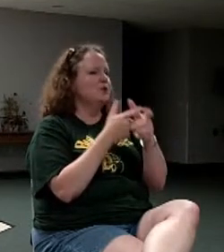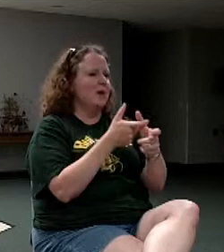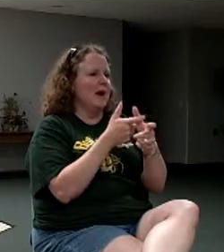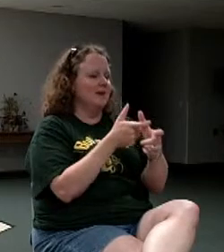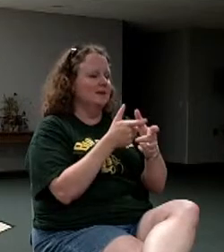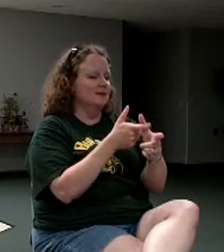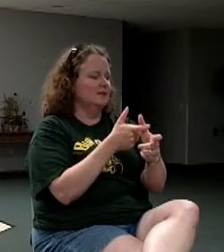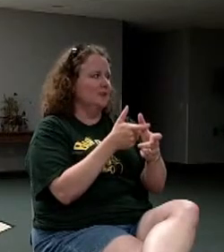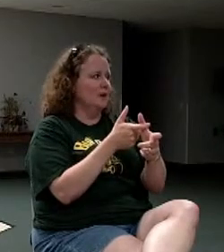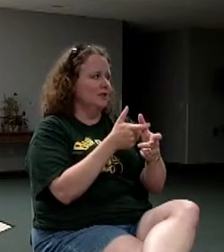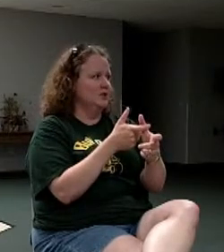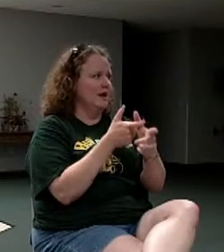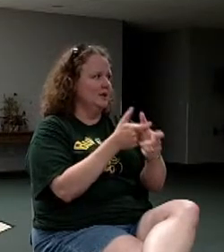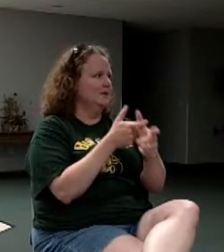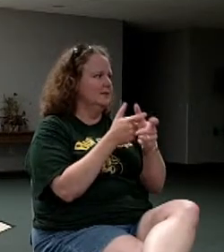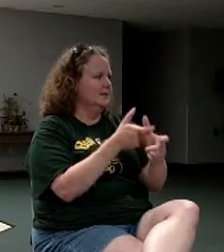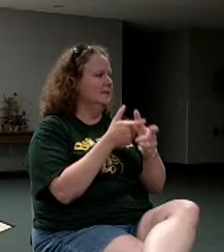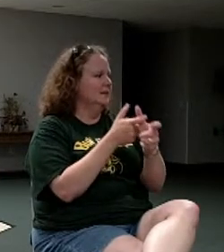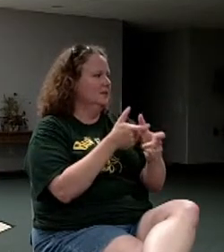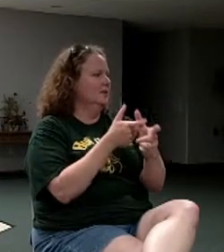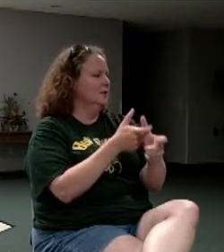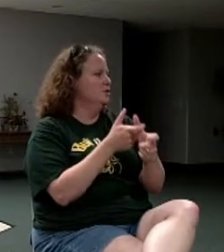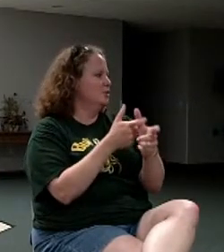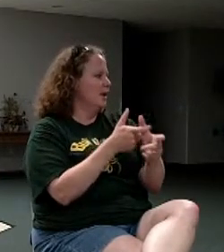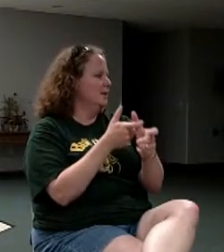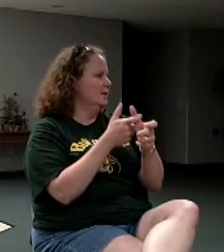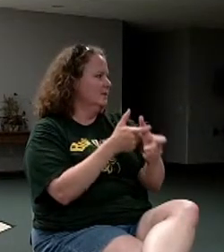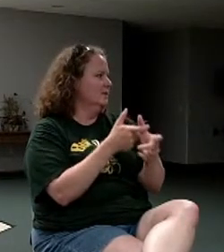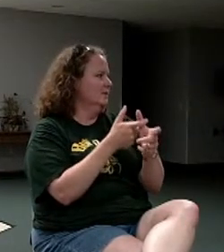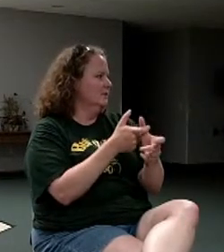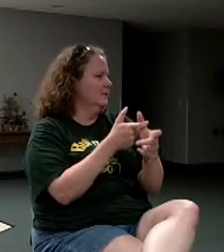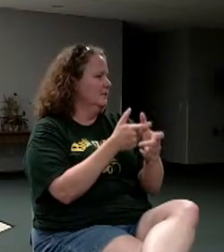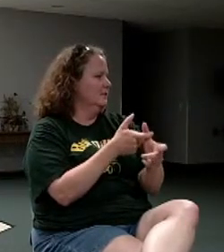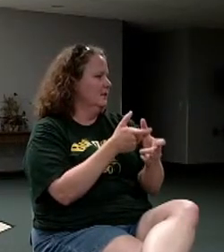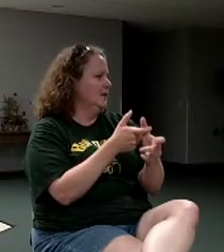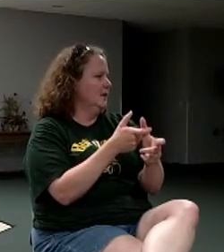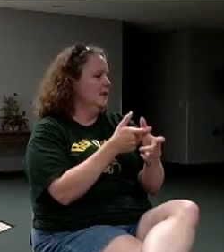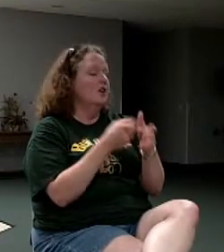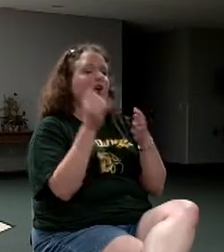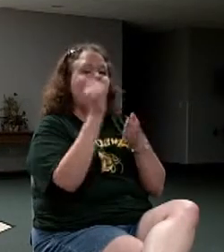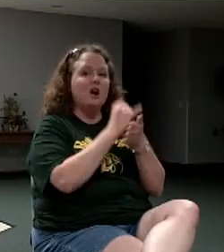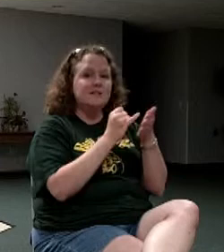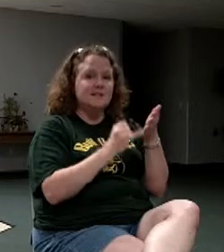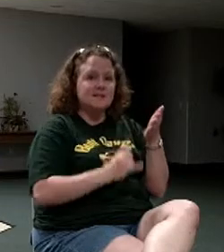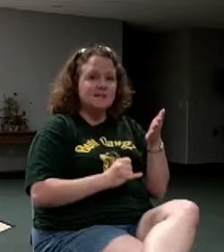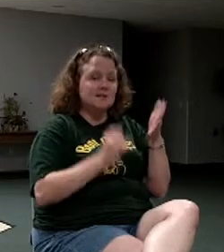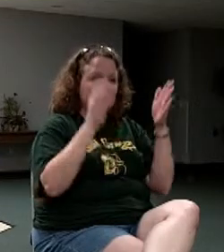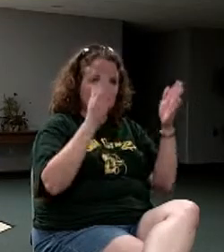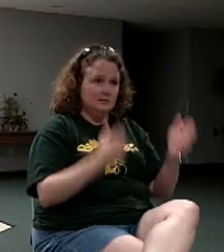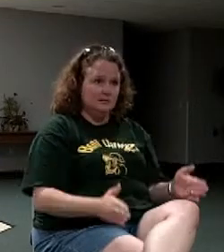Track. To run track. Track. And then we learned Artist. Oh,